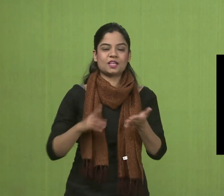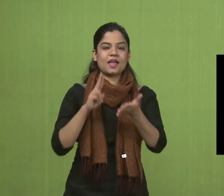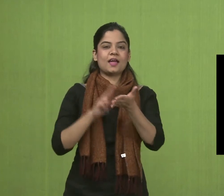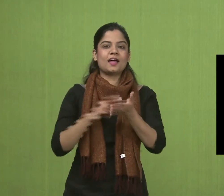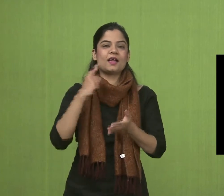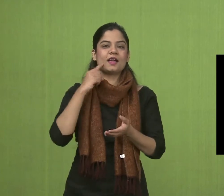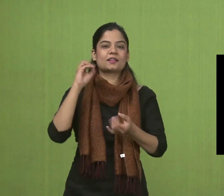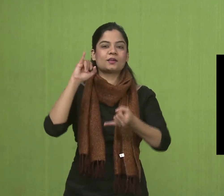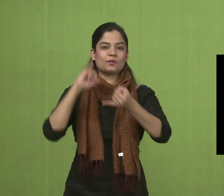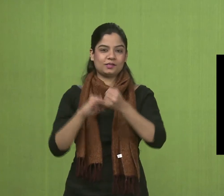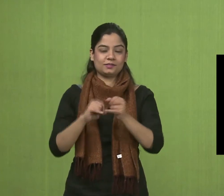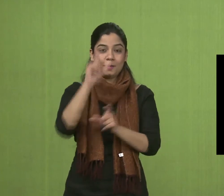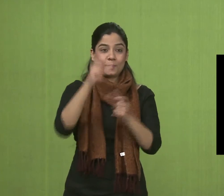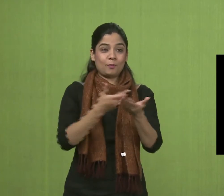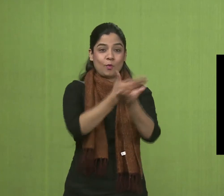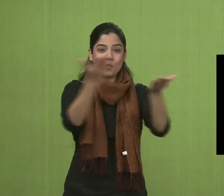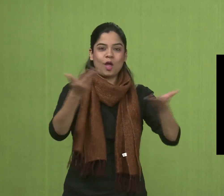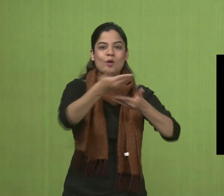Dear learners, welcome to NIOS.